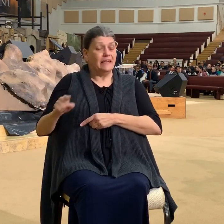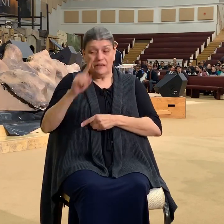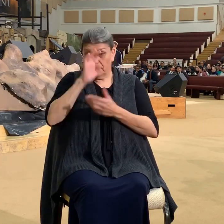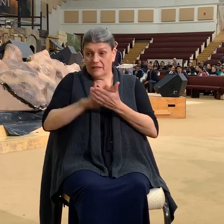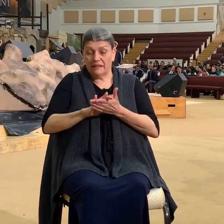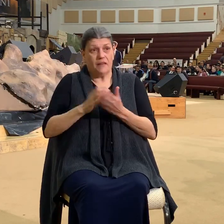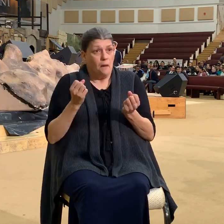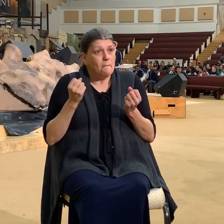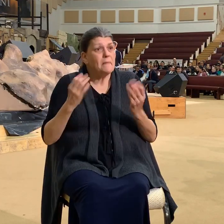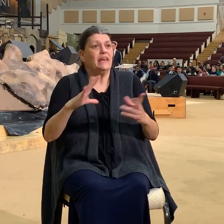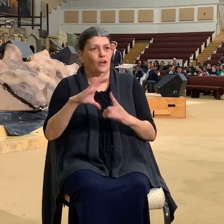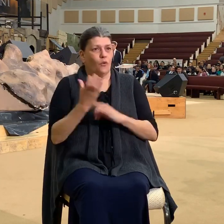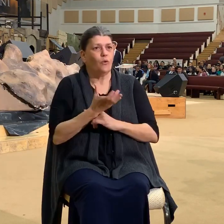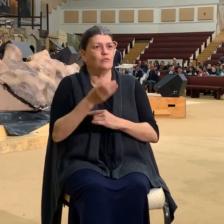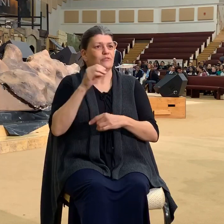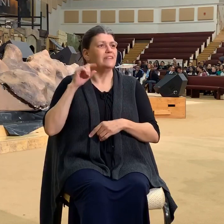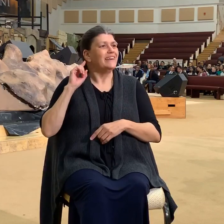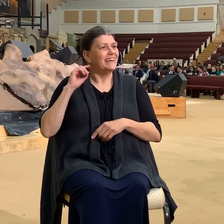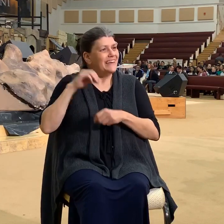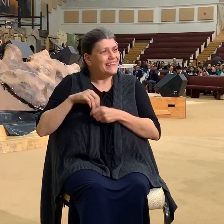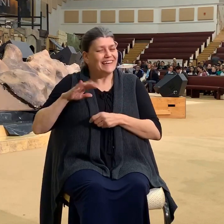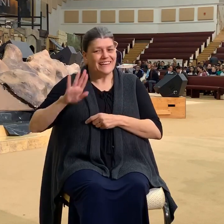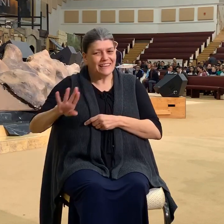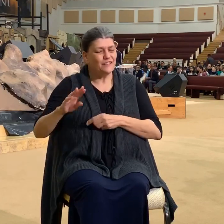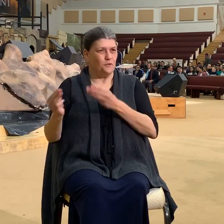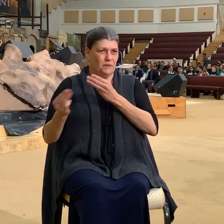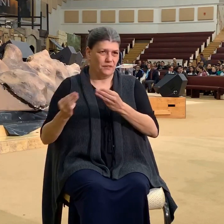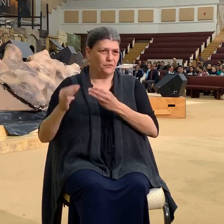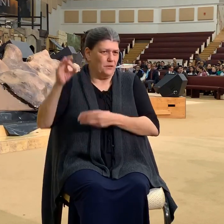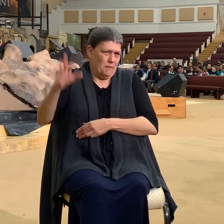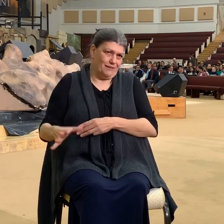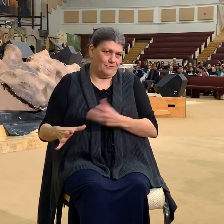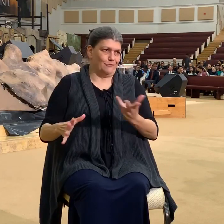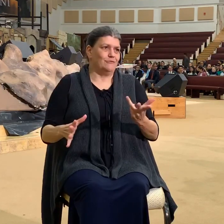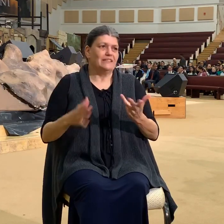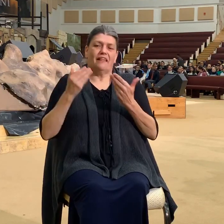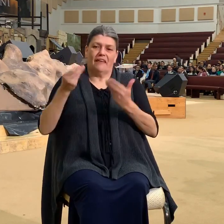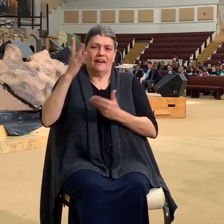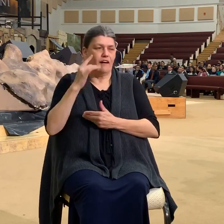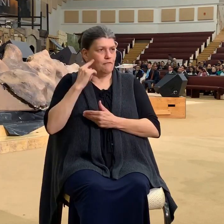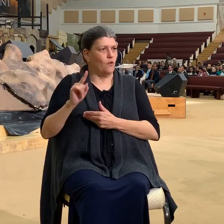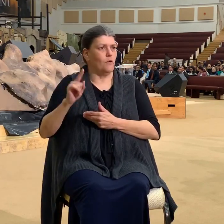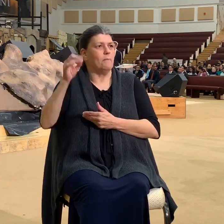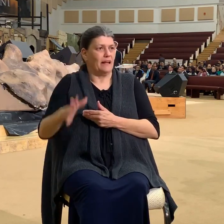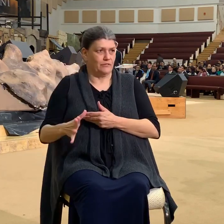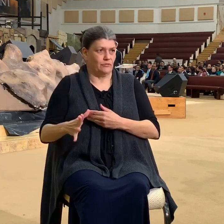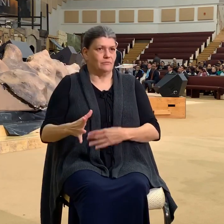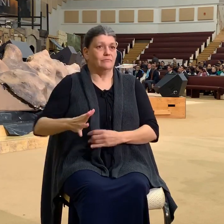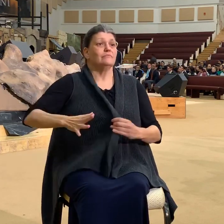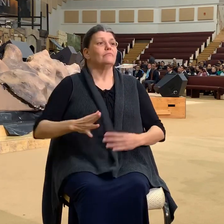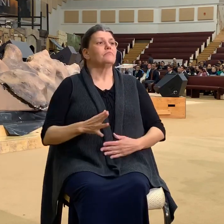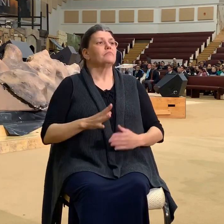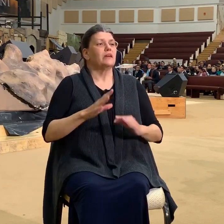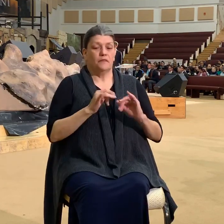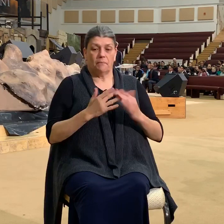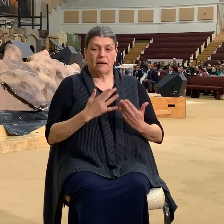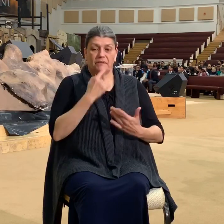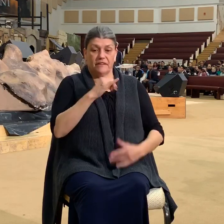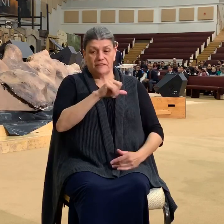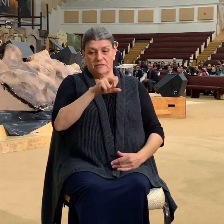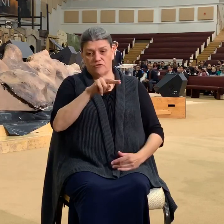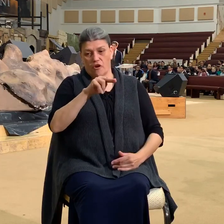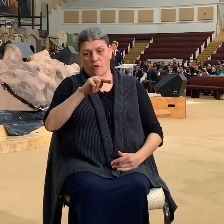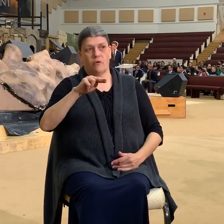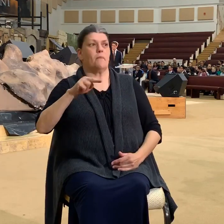ministry, I wouldn't be here. So thank God for that. The Bible says this, Jeremiah